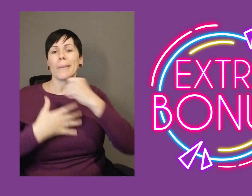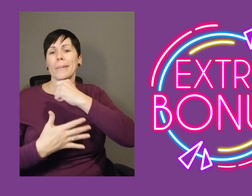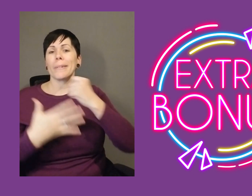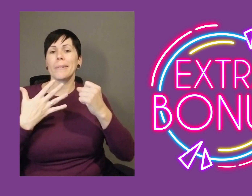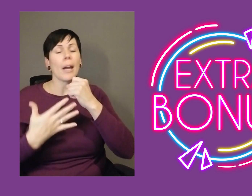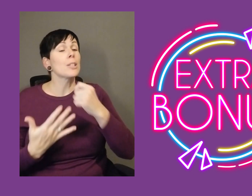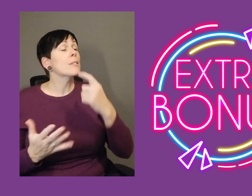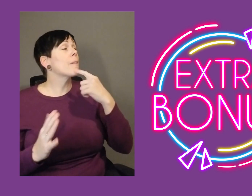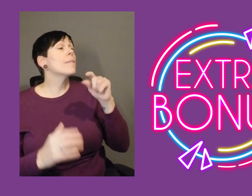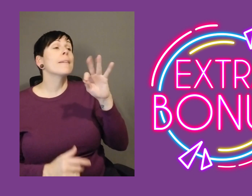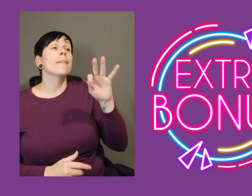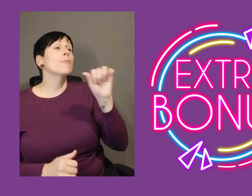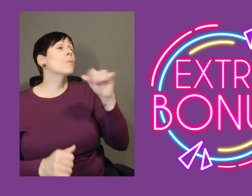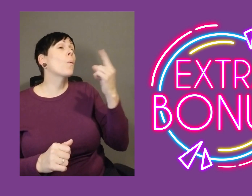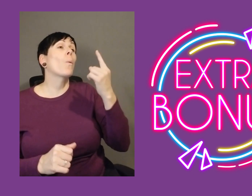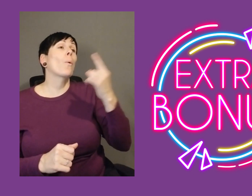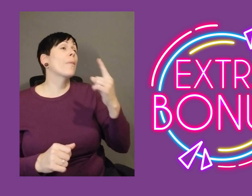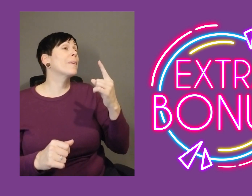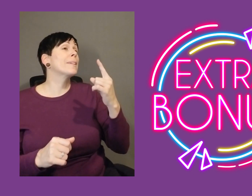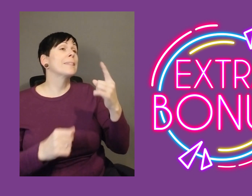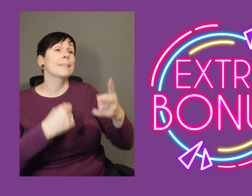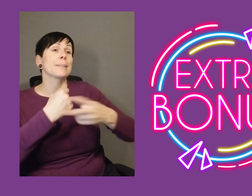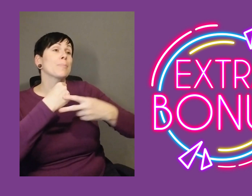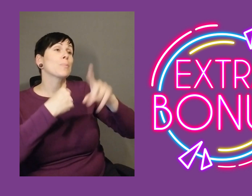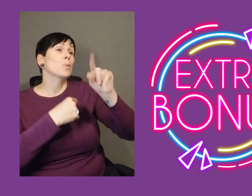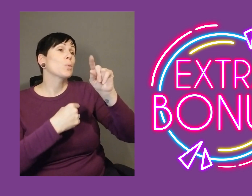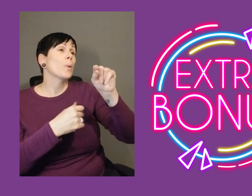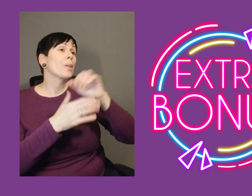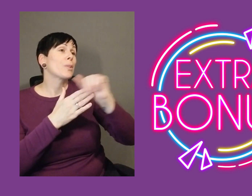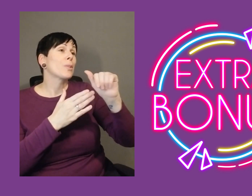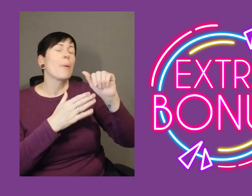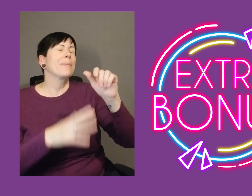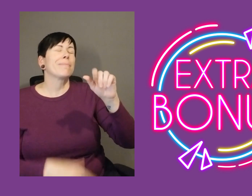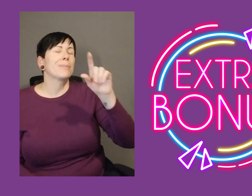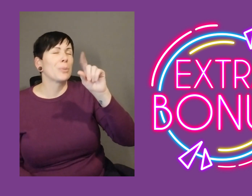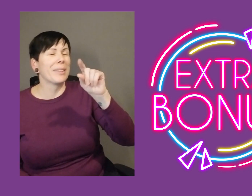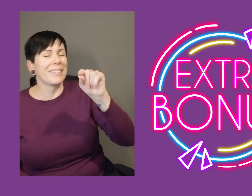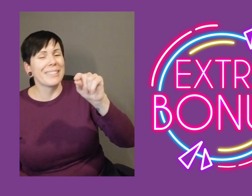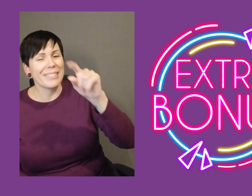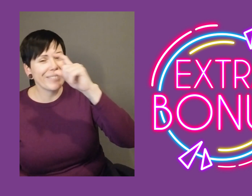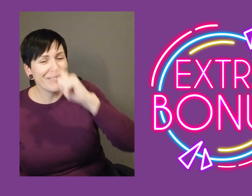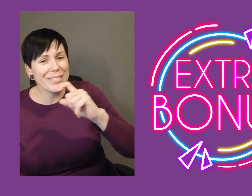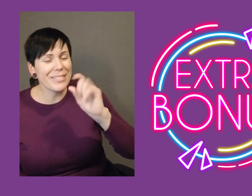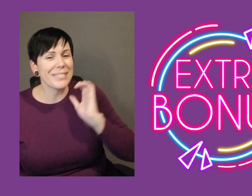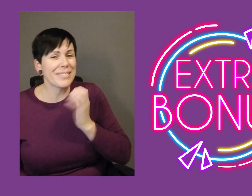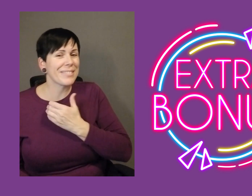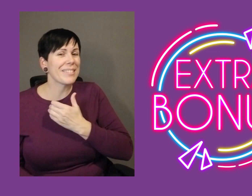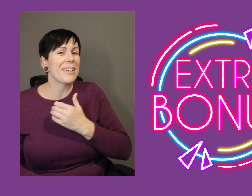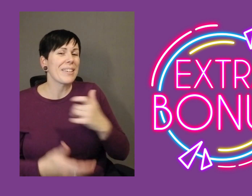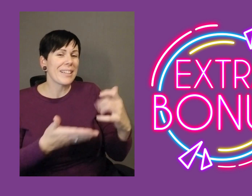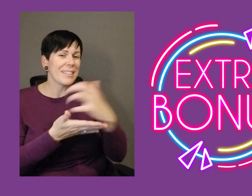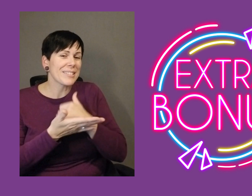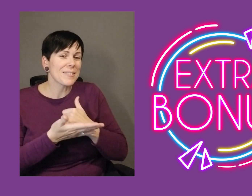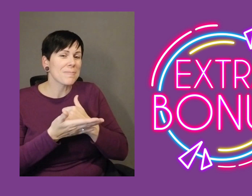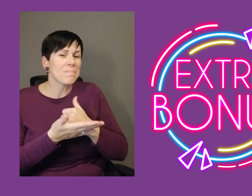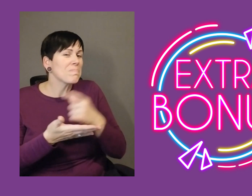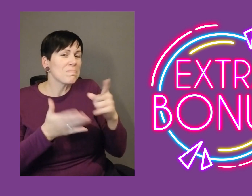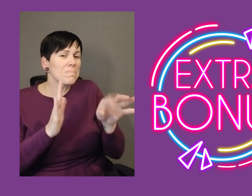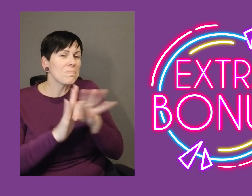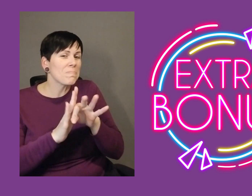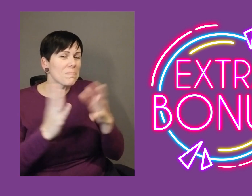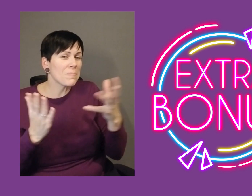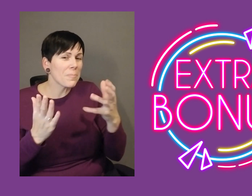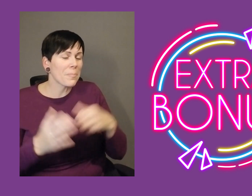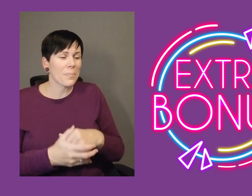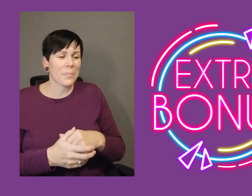pick. I was in the grocery store and she messaged me and was like, I got it to 28. Oh, holy crap, this is hard. And then sends me another